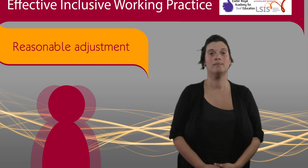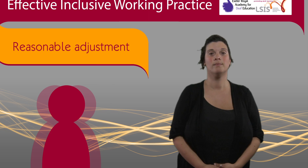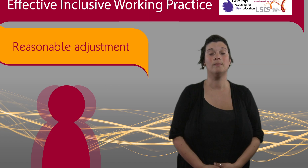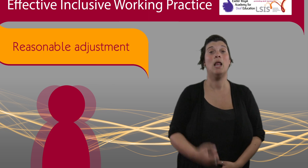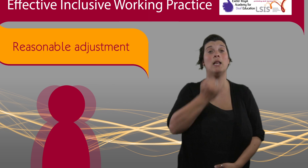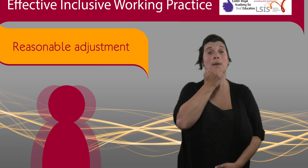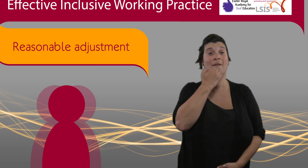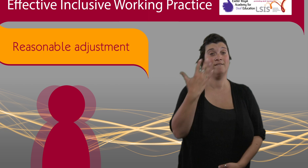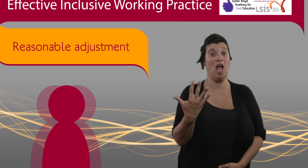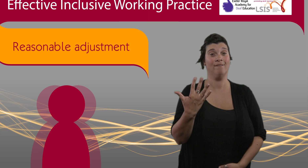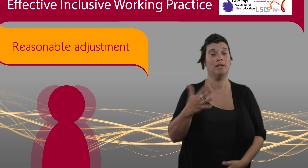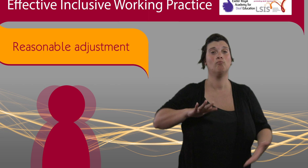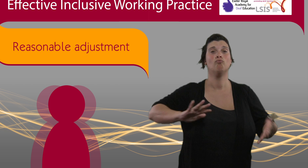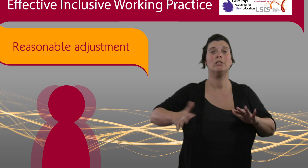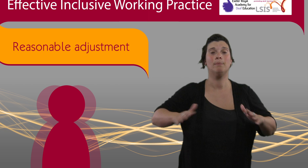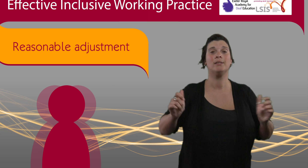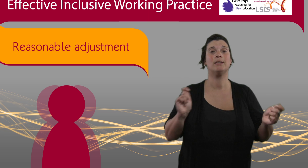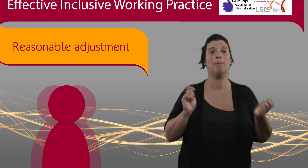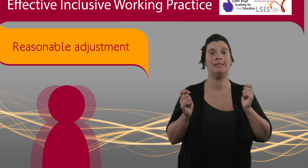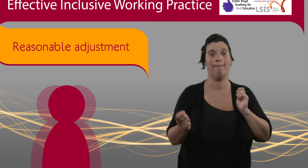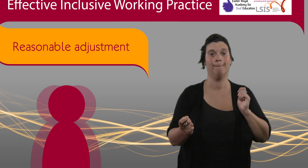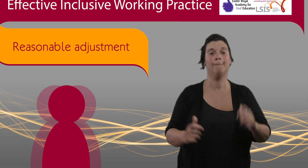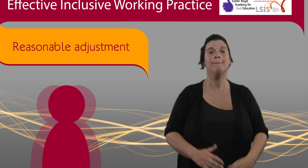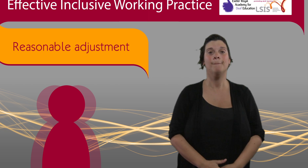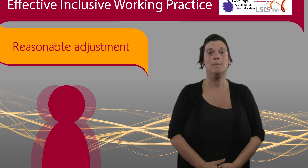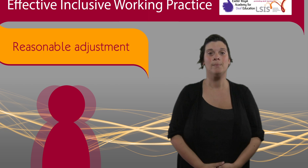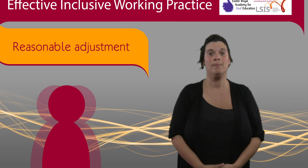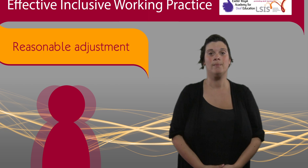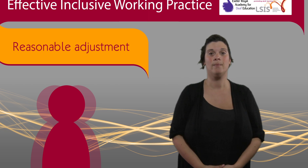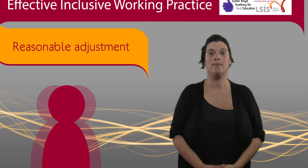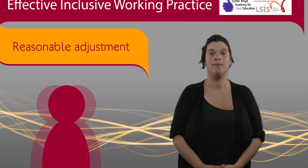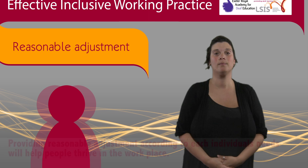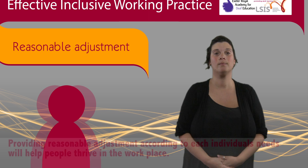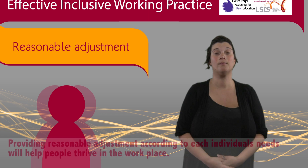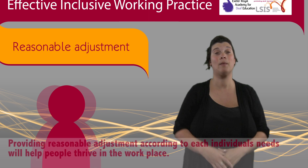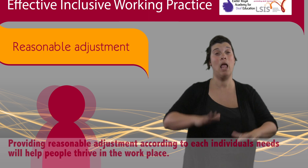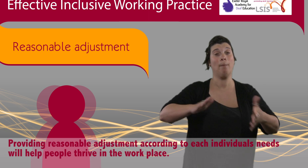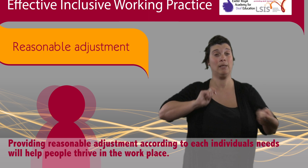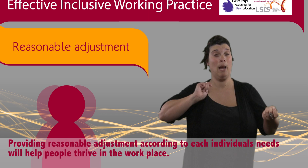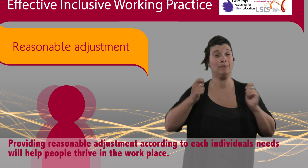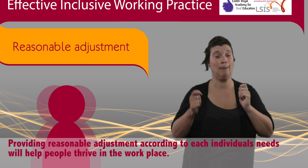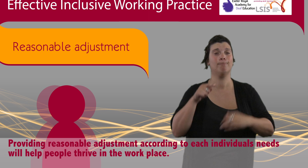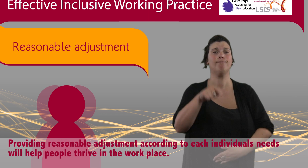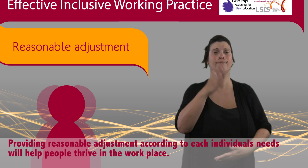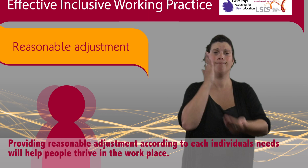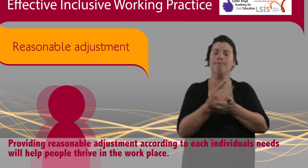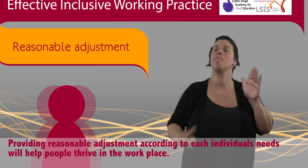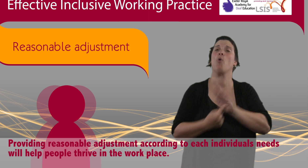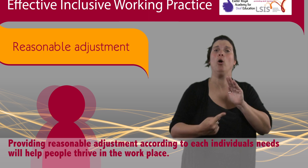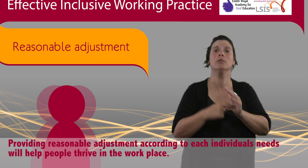Number 5, appropriate adjustment. Providing reasonable adjustment according to